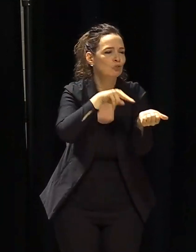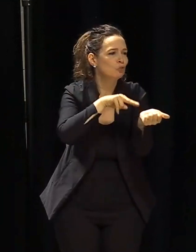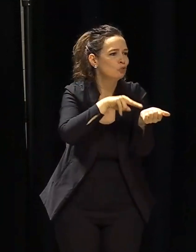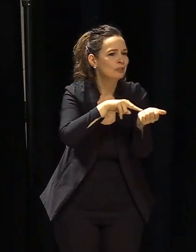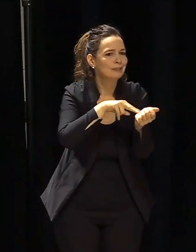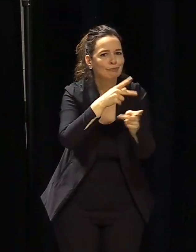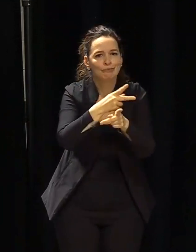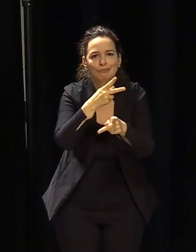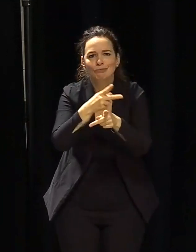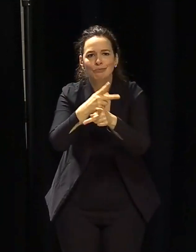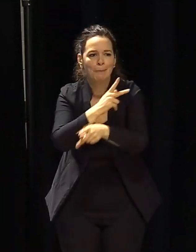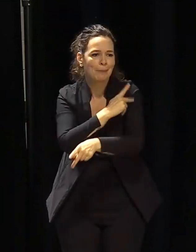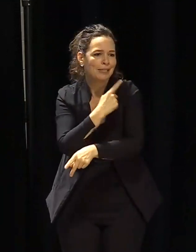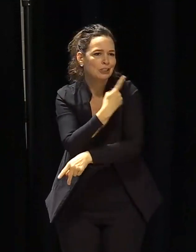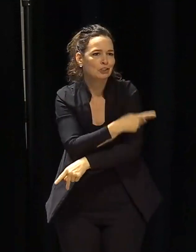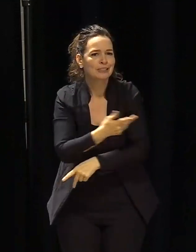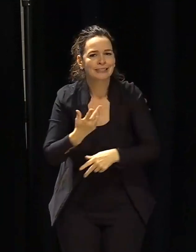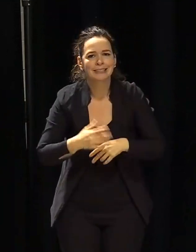issue. So